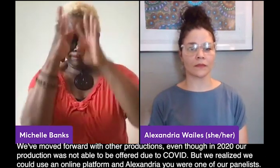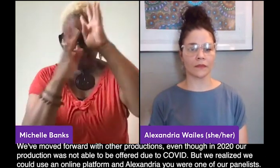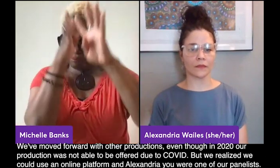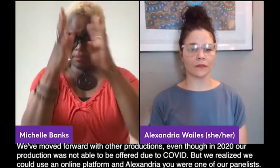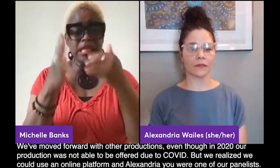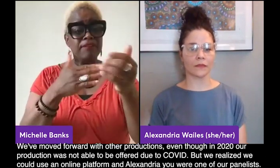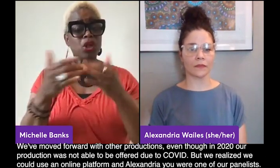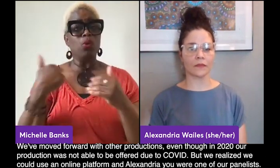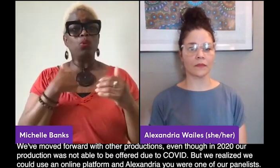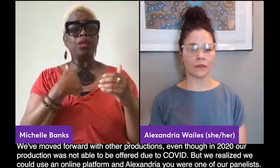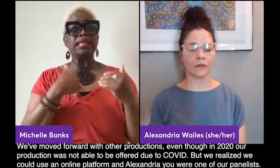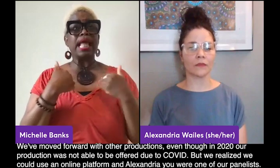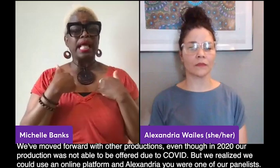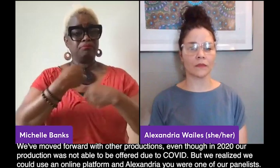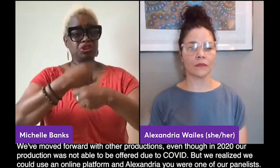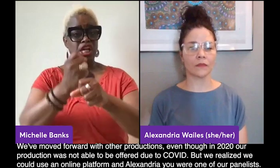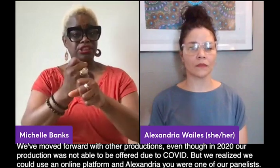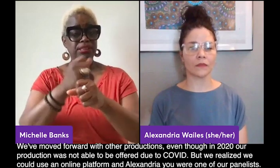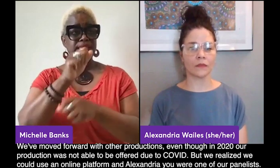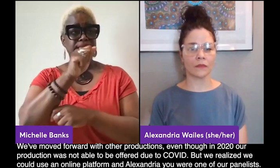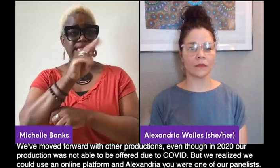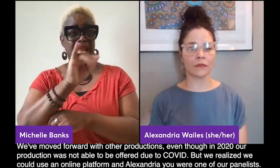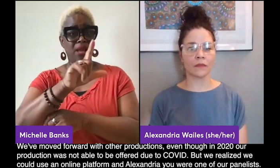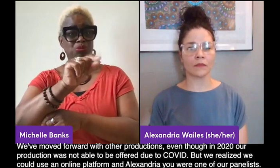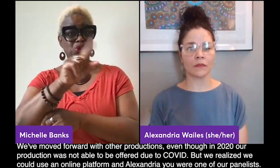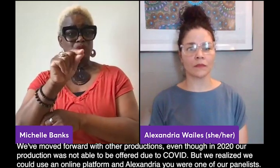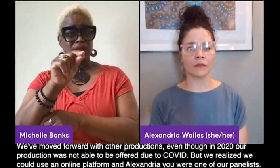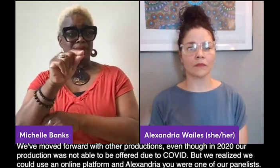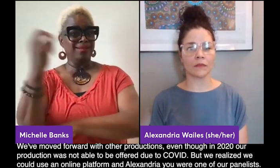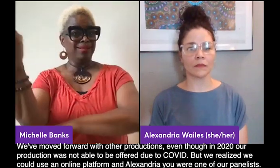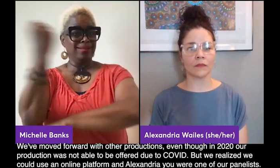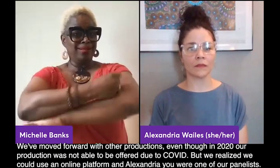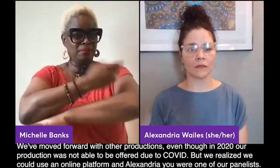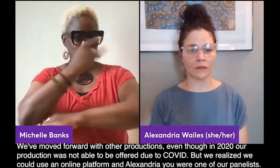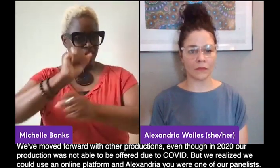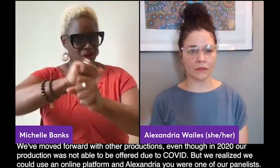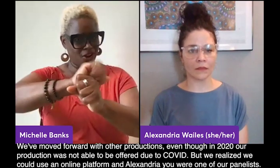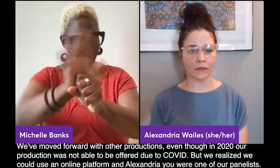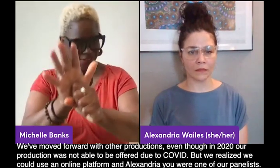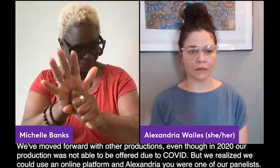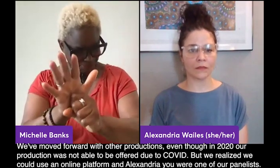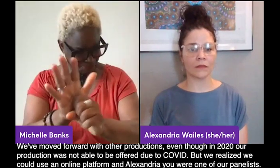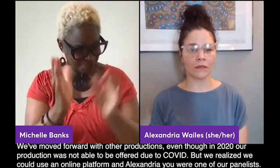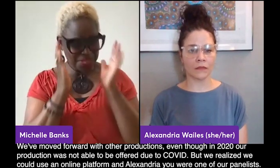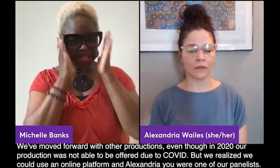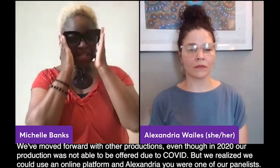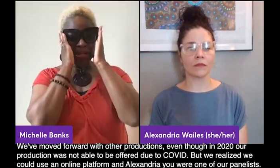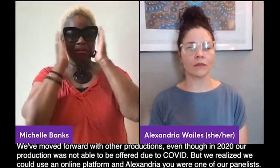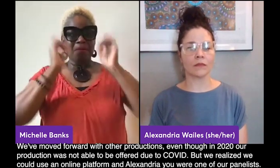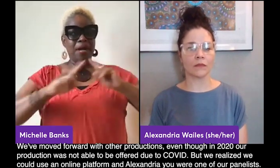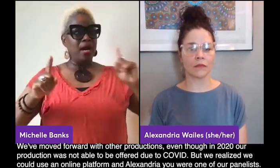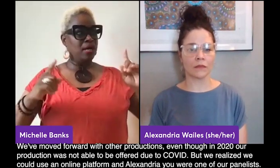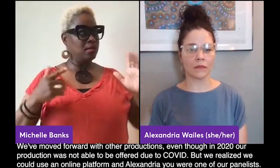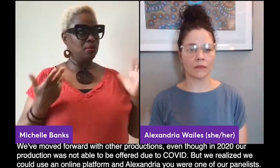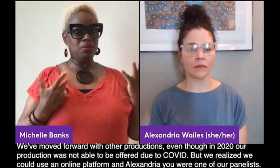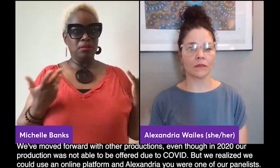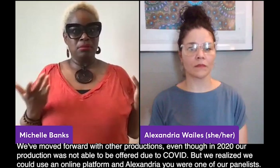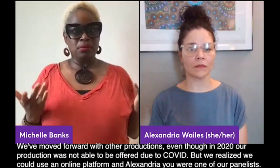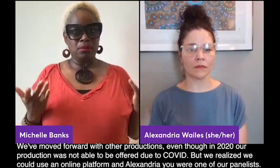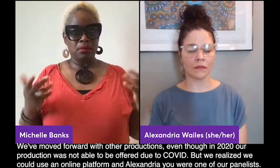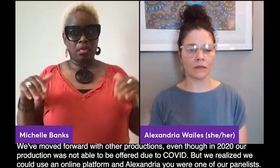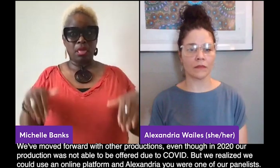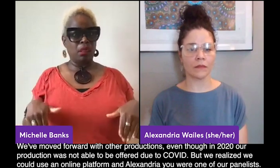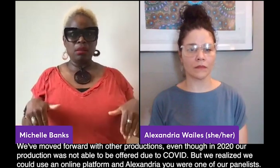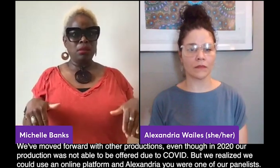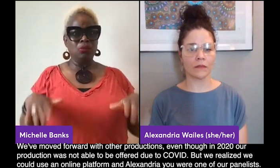even though in 2020, our production was not able to be offered due to COVID. But we realized